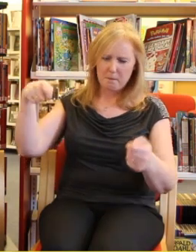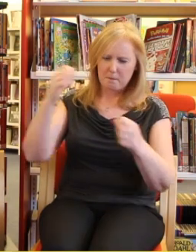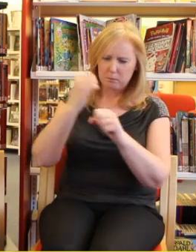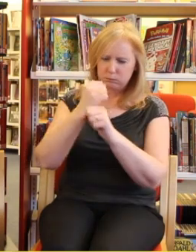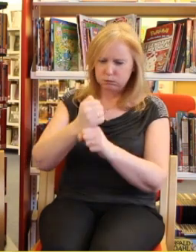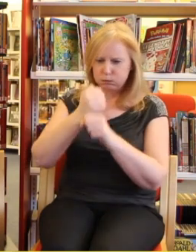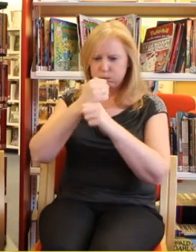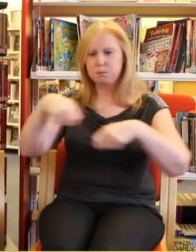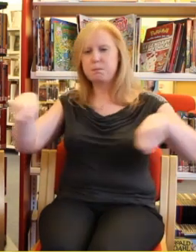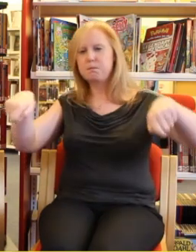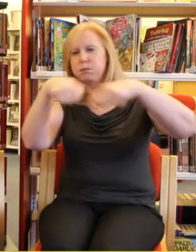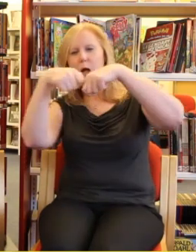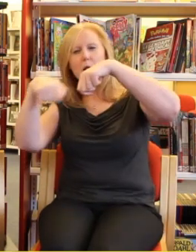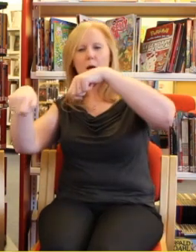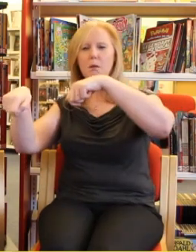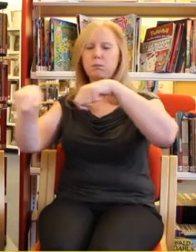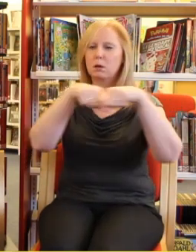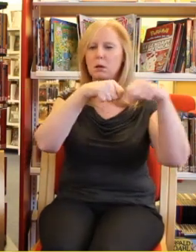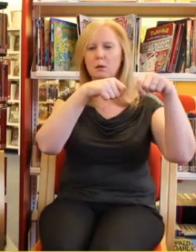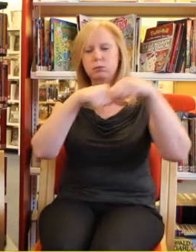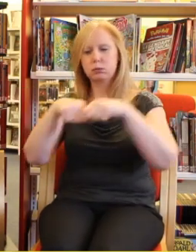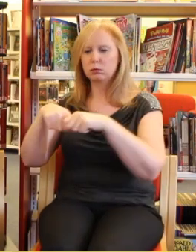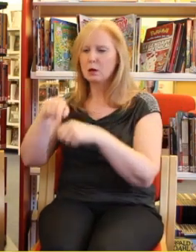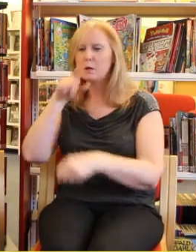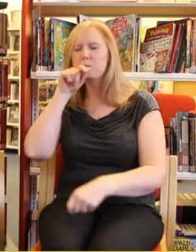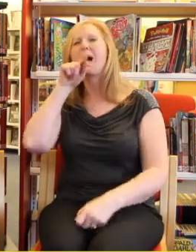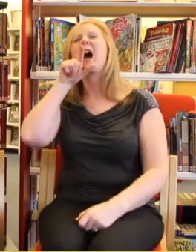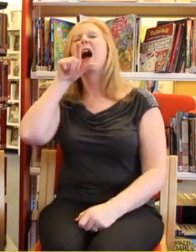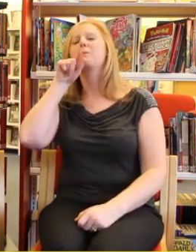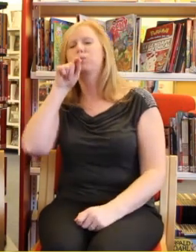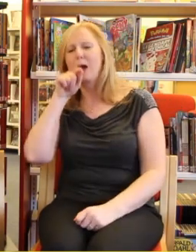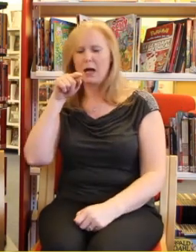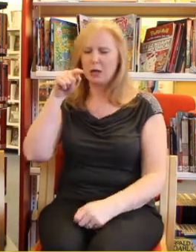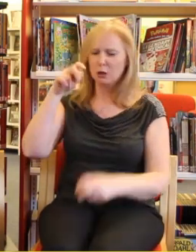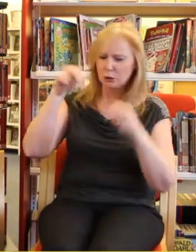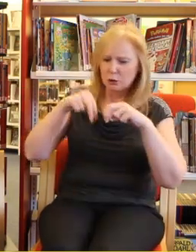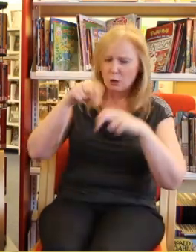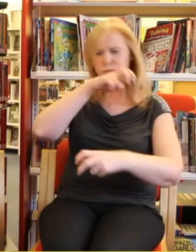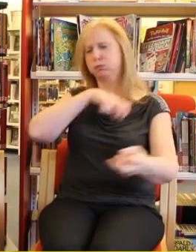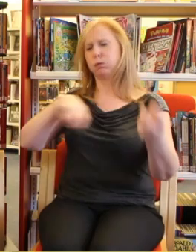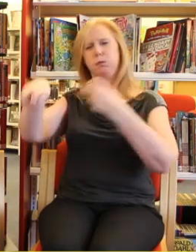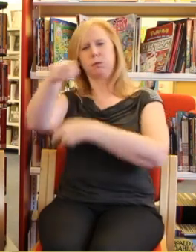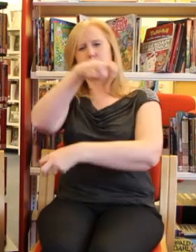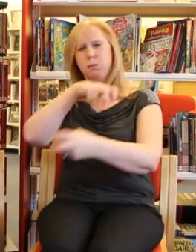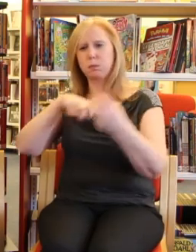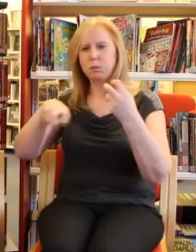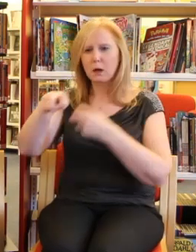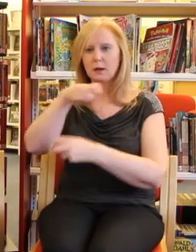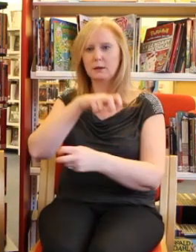bells. The birds all went screech. And the dogs barked and ran round and round in the street.